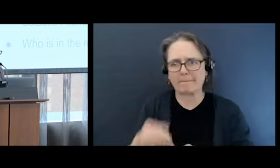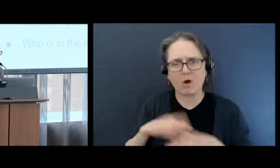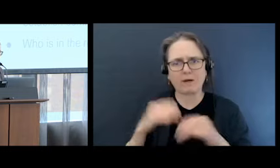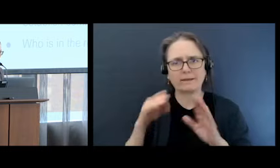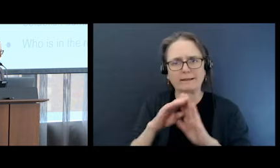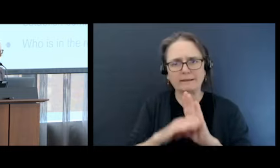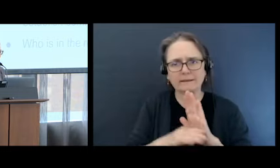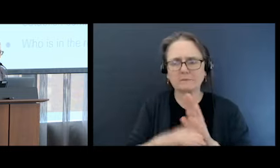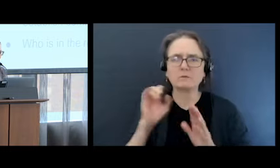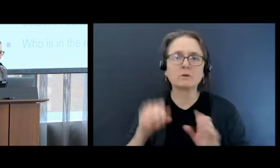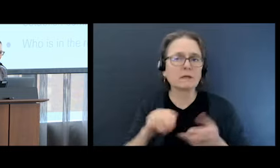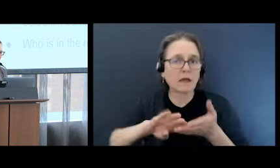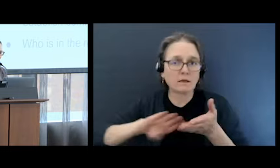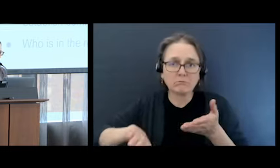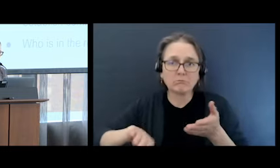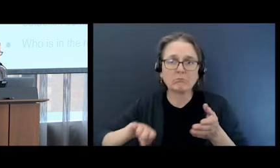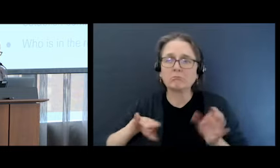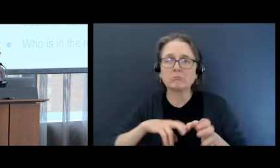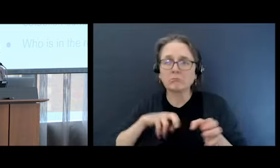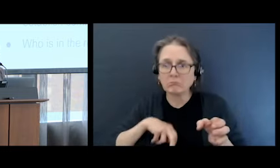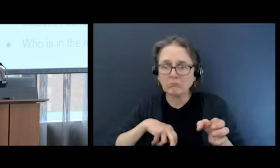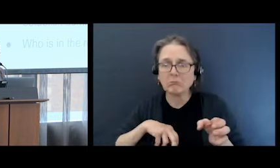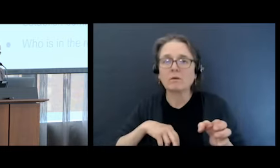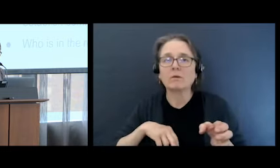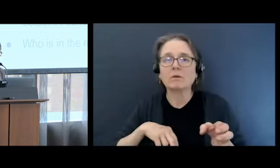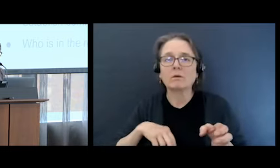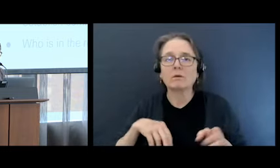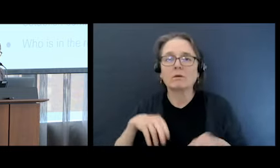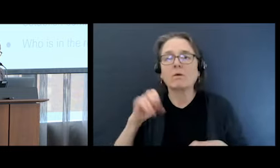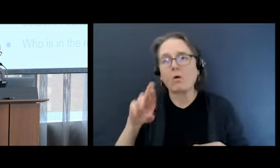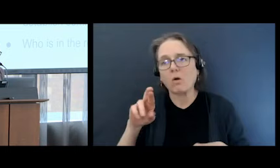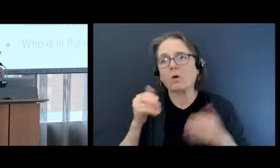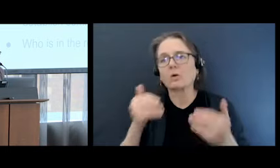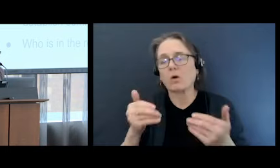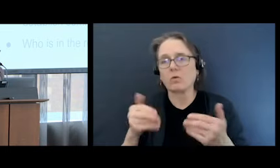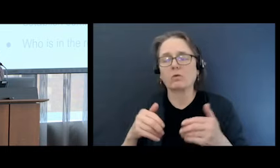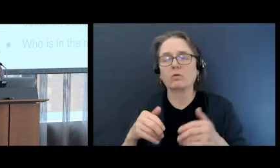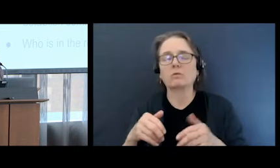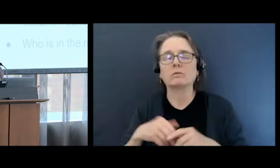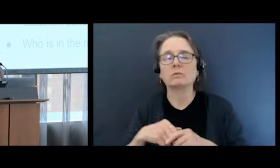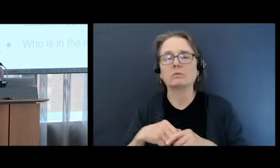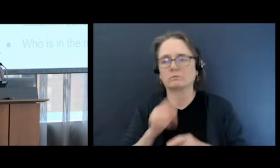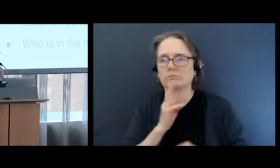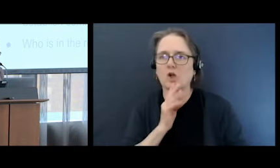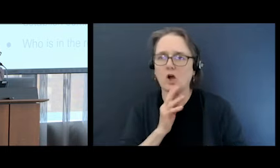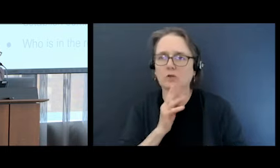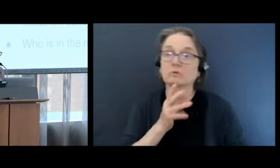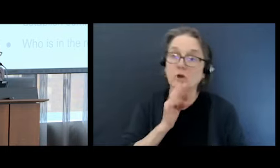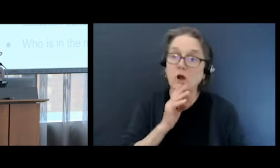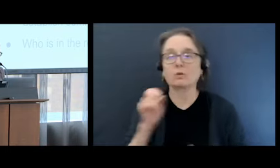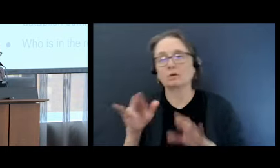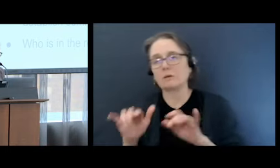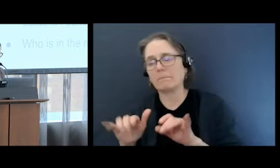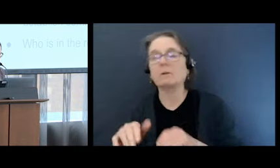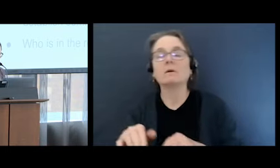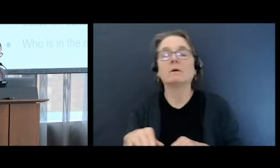to use the mic, but the question that was being asked is if you would like to identify yourself,